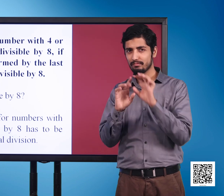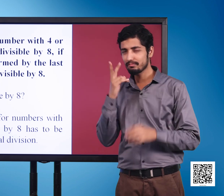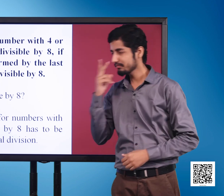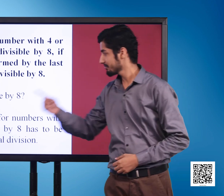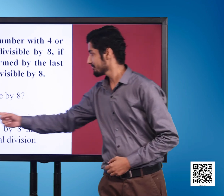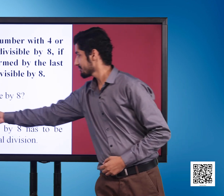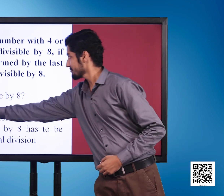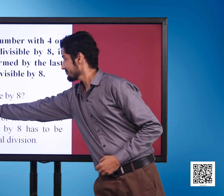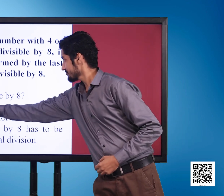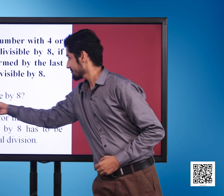Is